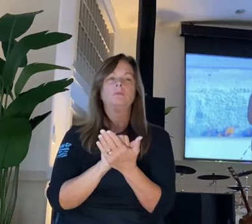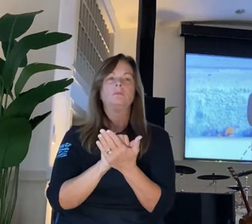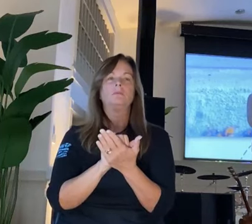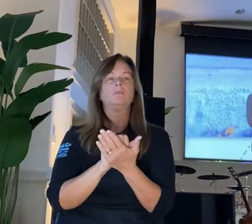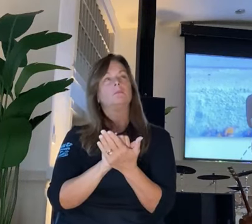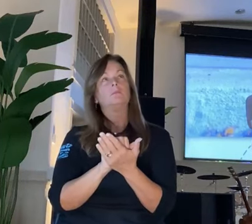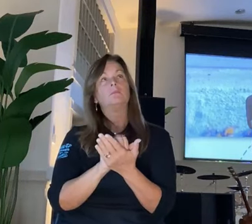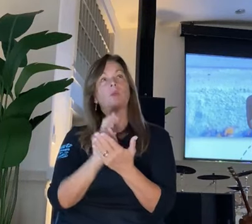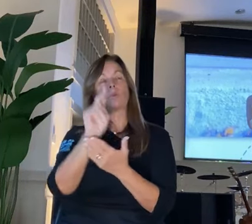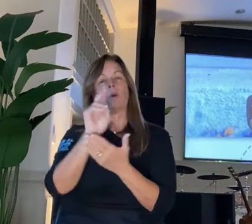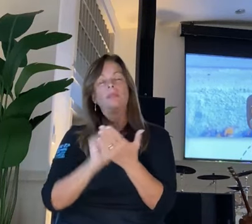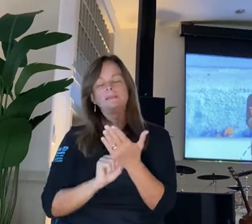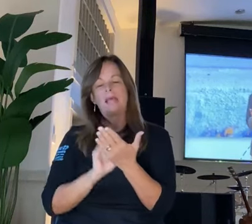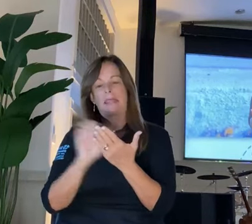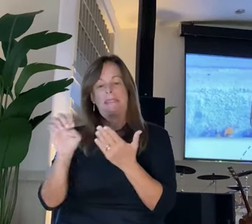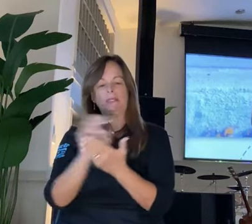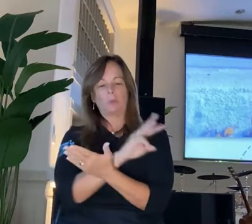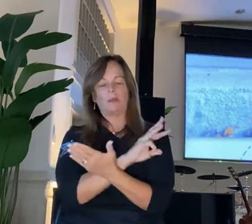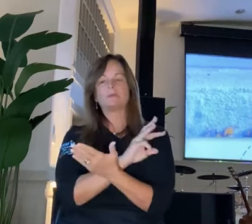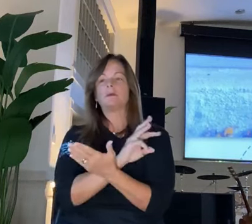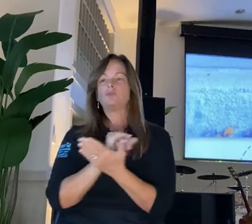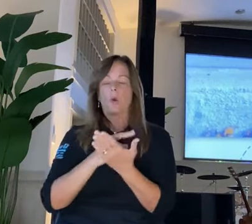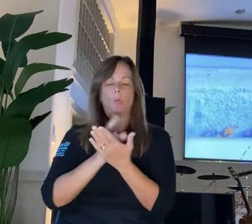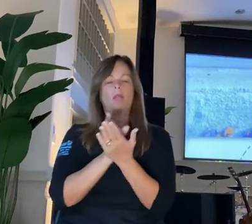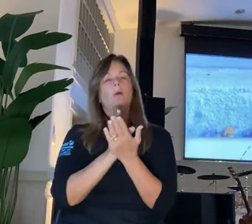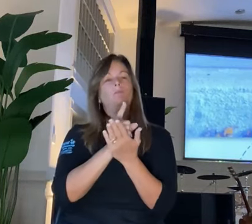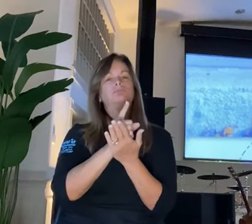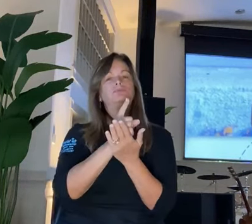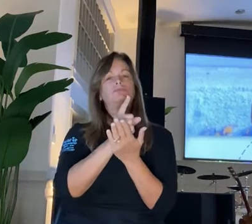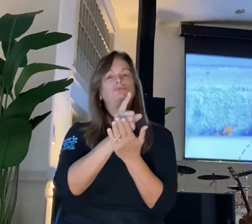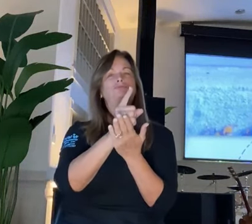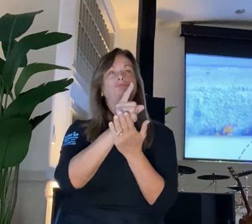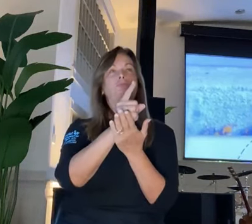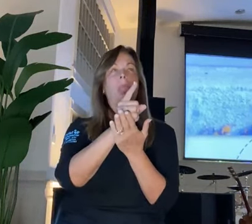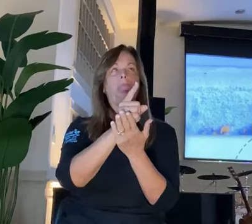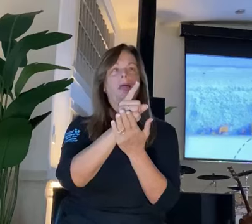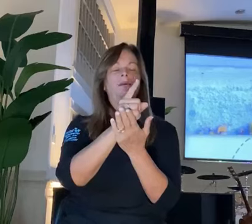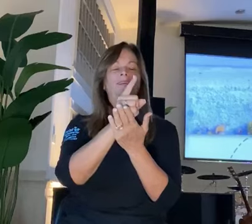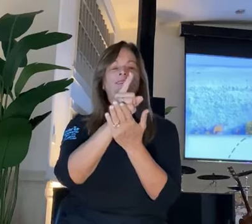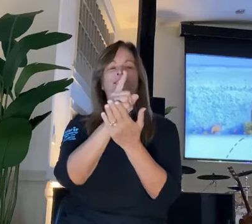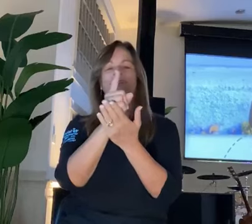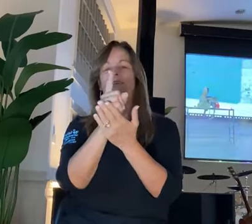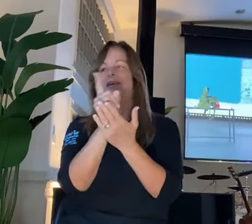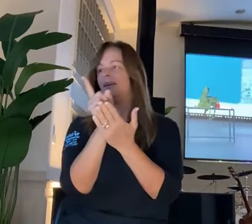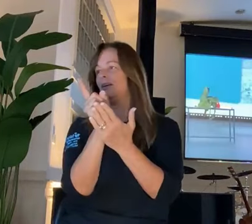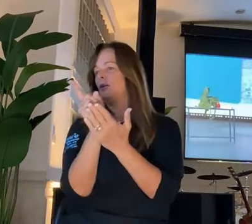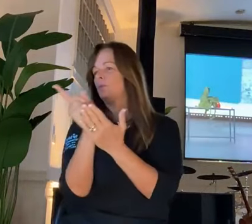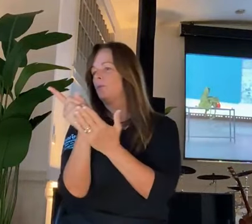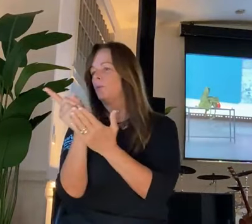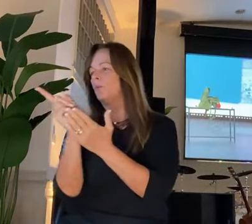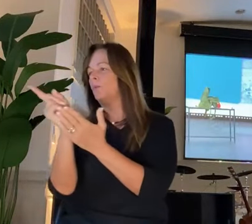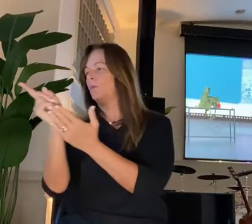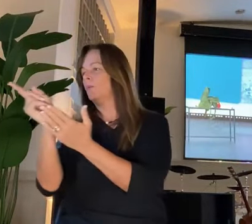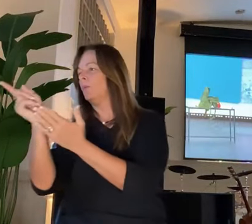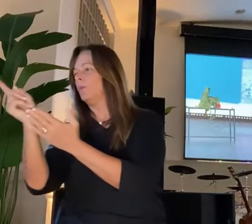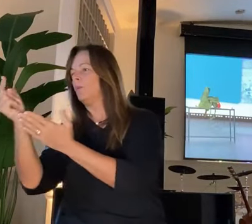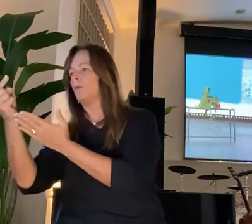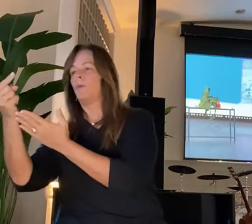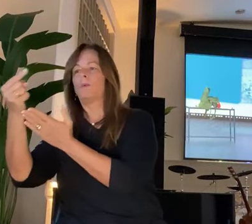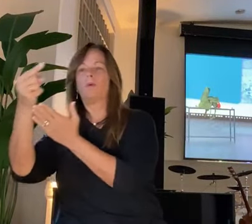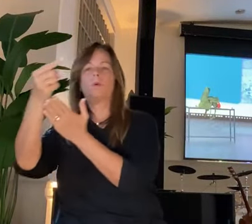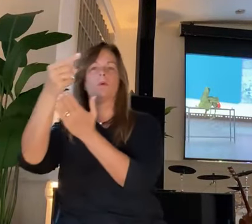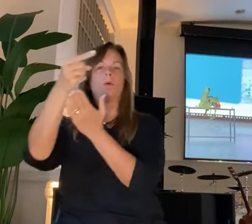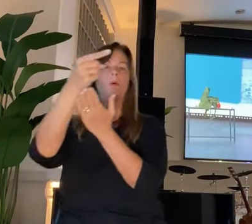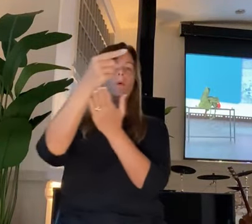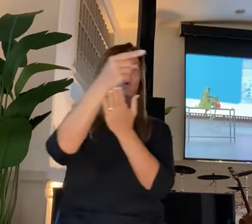for the slight little subtle adjustments along the way. It is more about true north and aligning yourself to what is